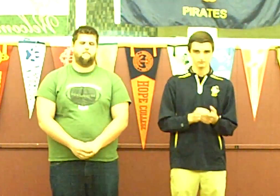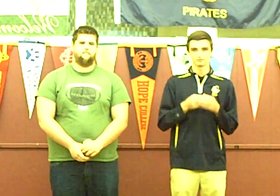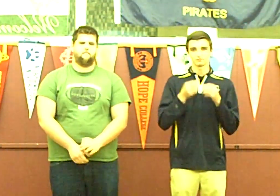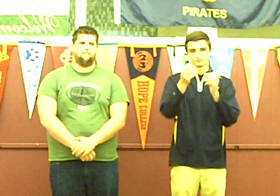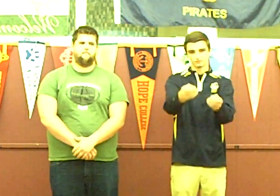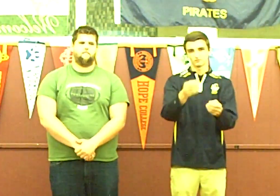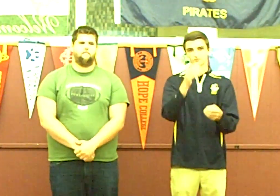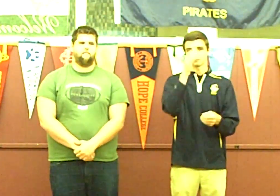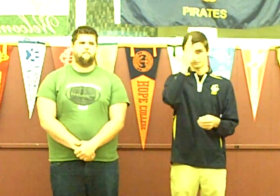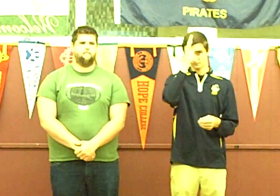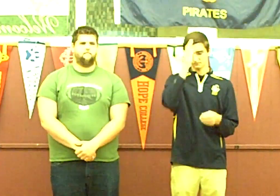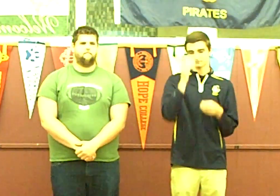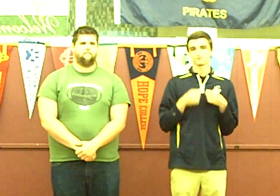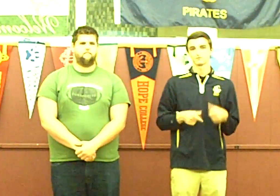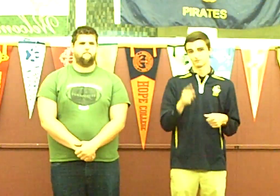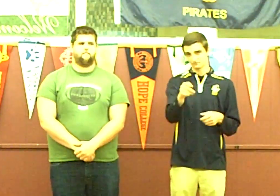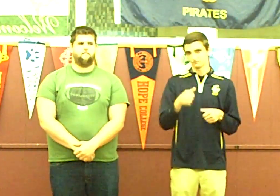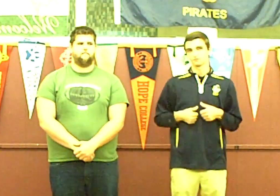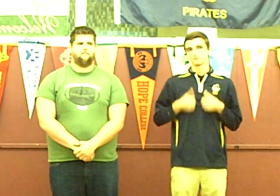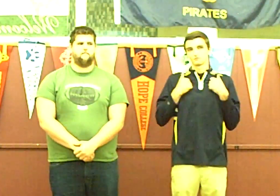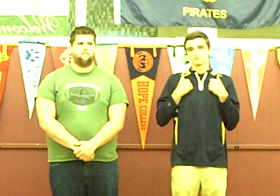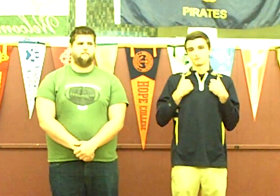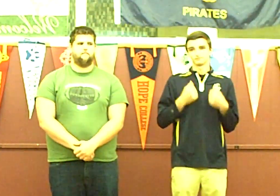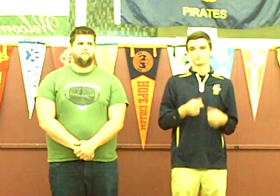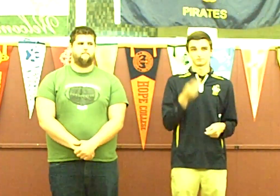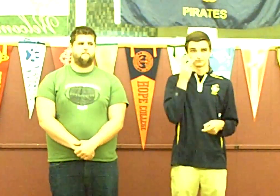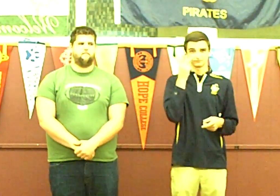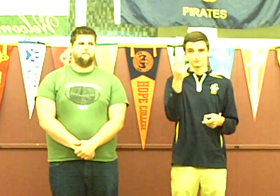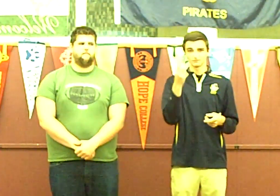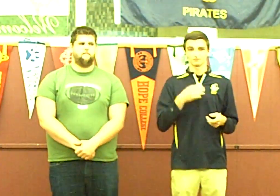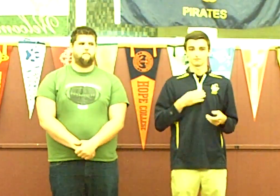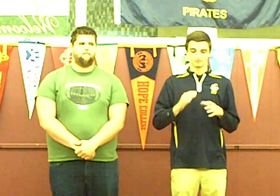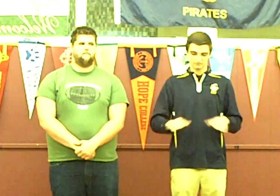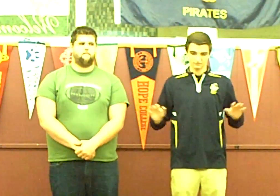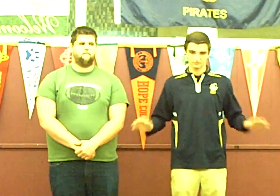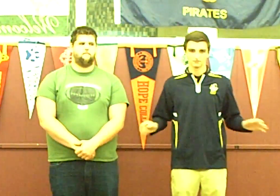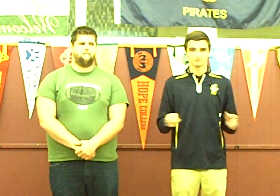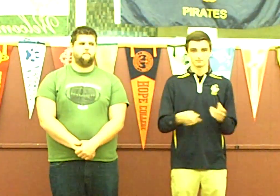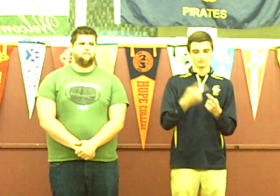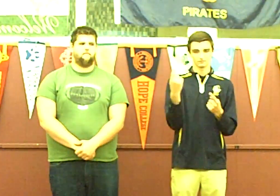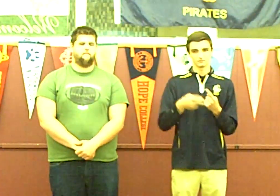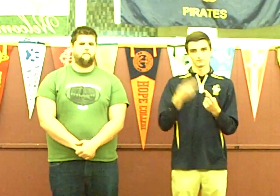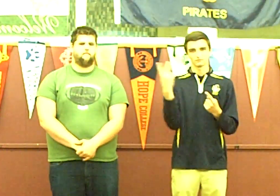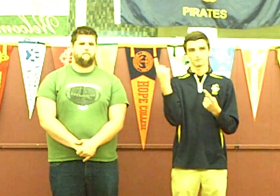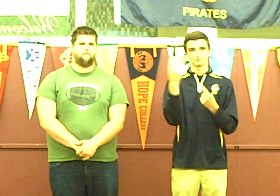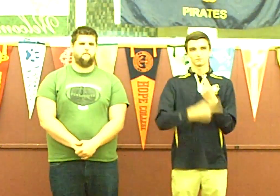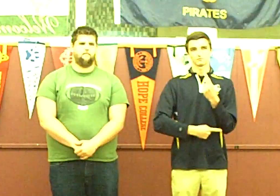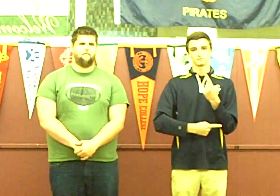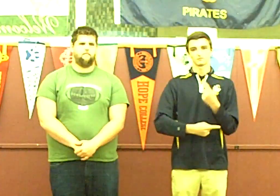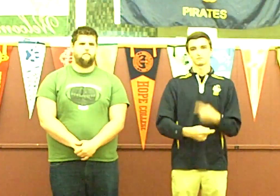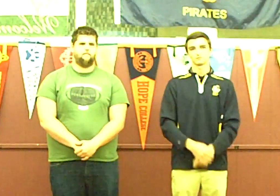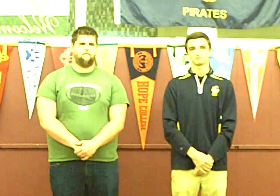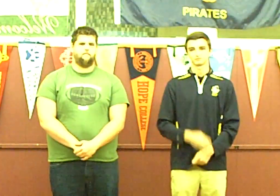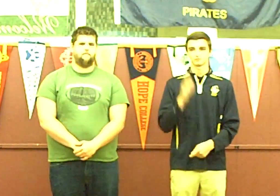I made a man so happy when I wrote a letter once. I hope my children come and visit once or twice a month.